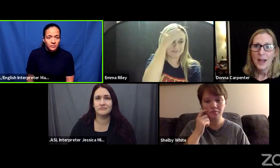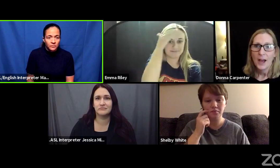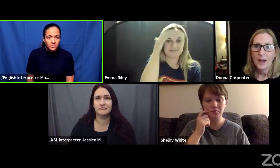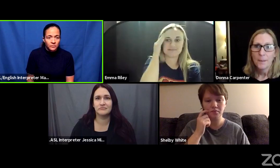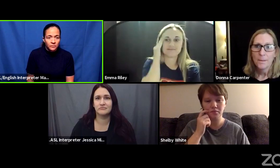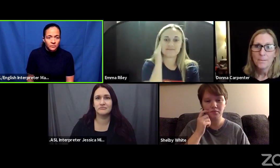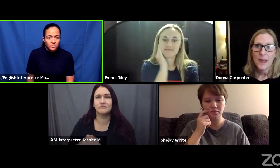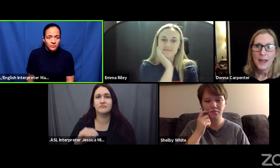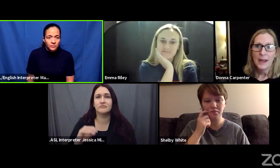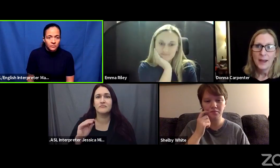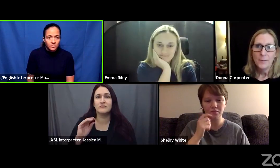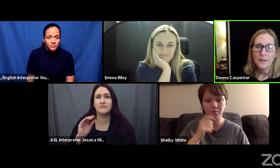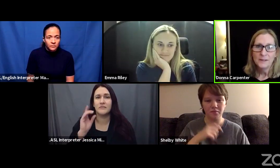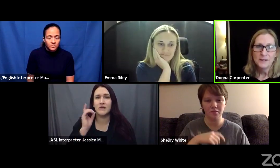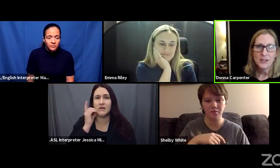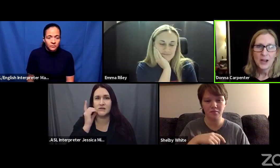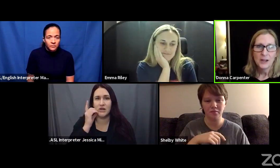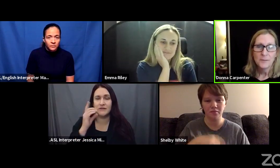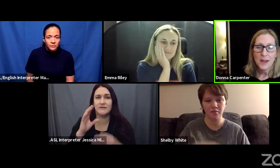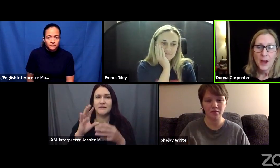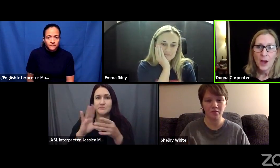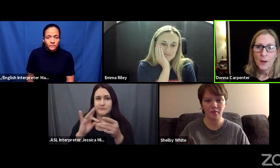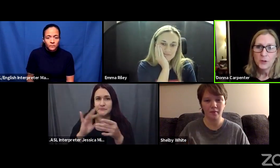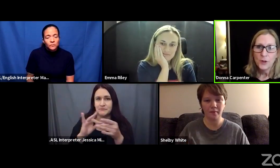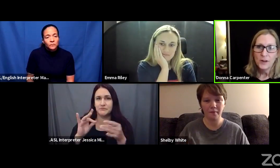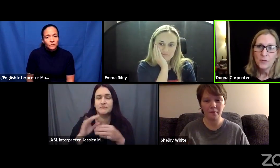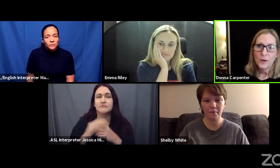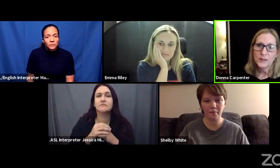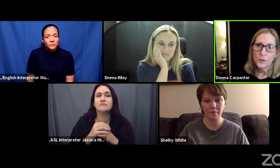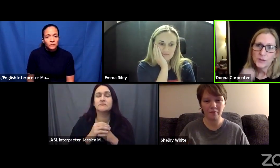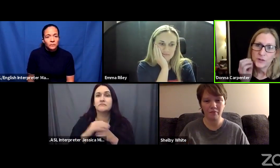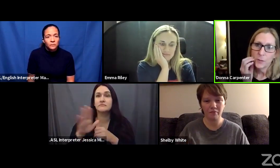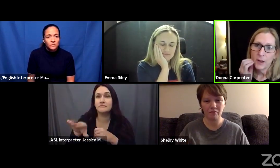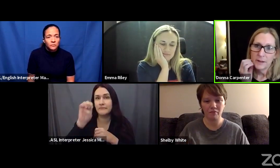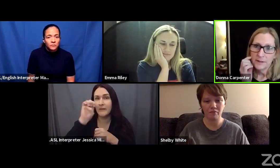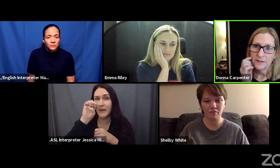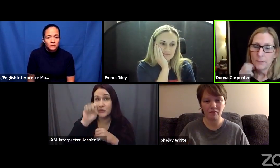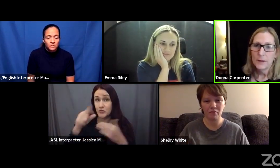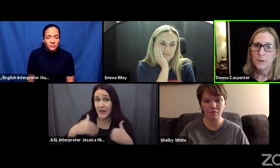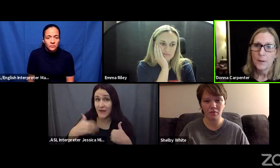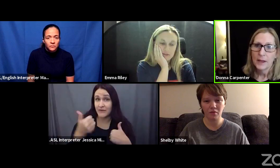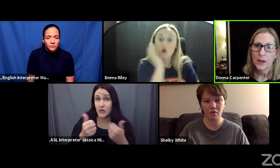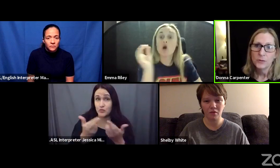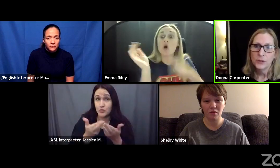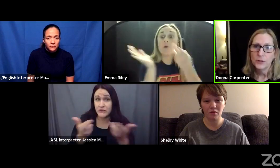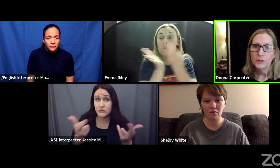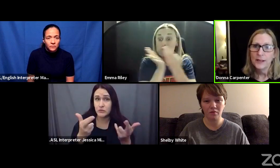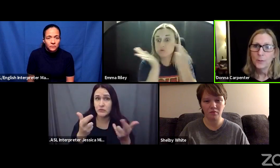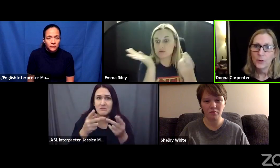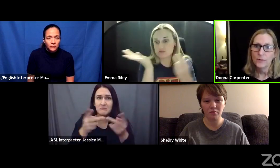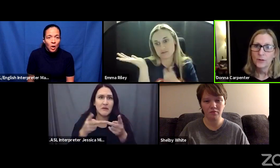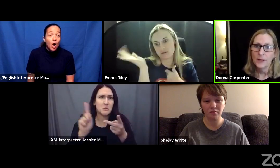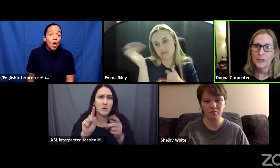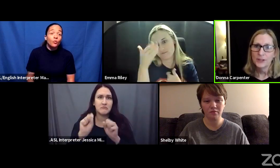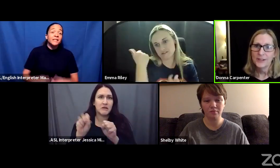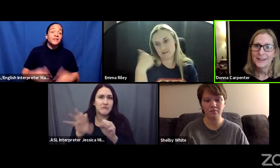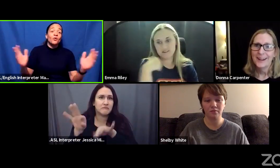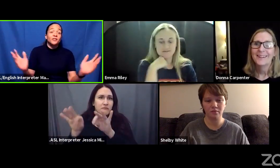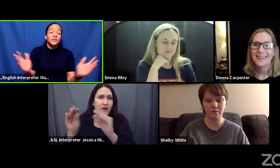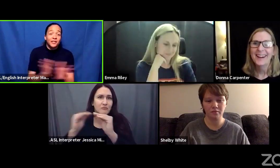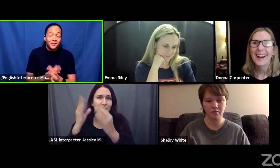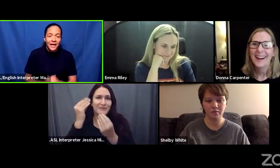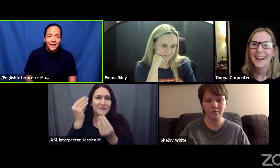Mhm. And Emma, this is Donna. Do you have any resources or places that people might go to get more